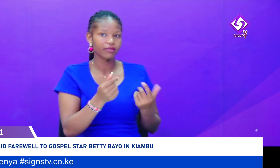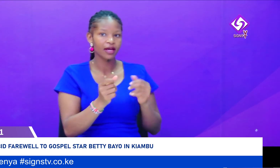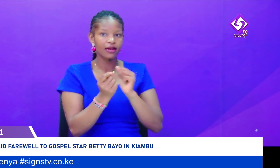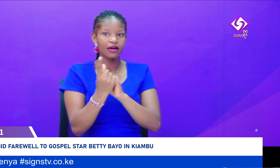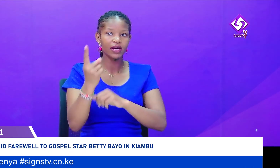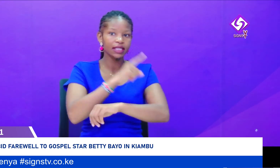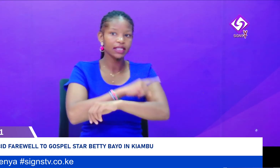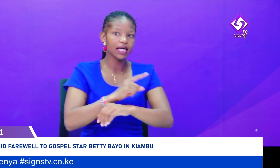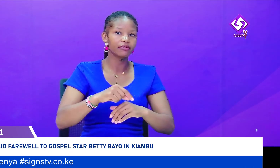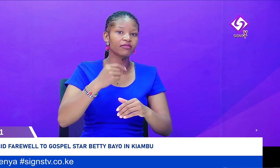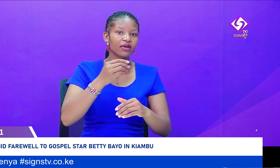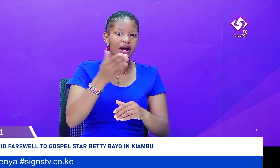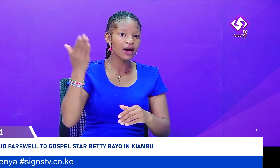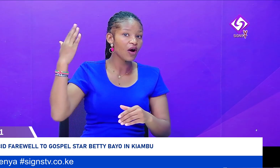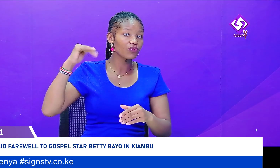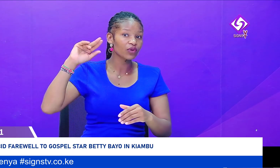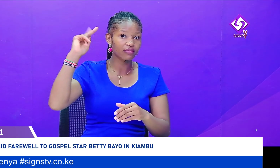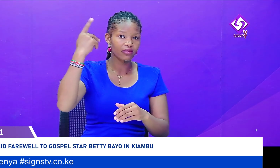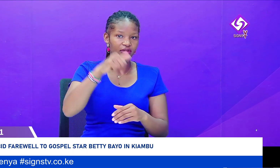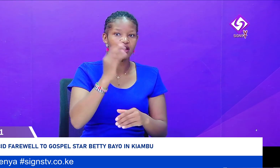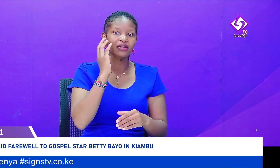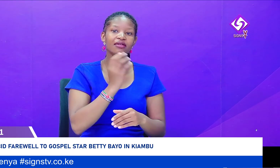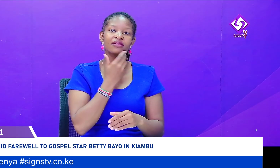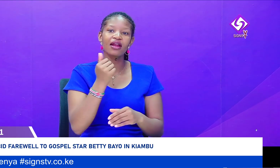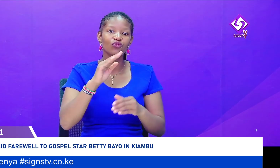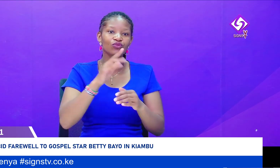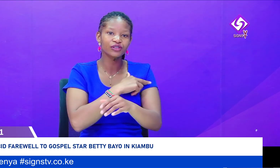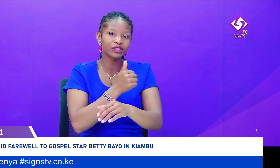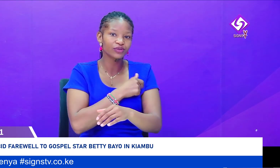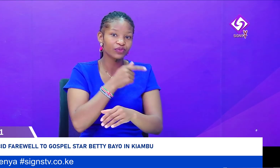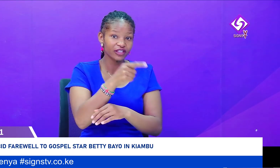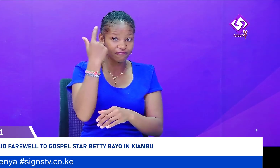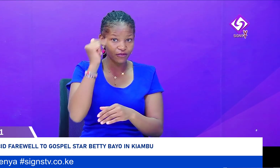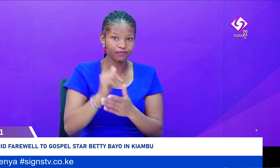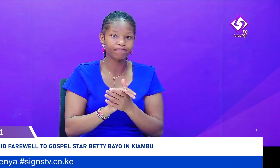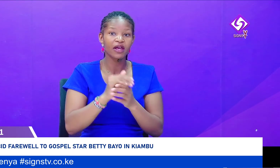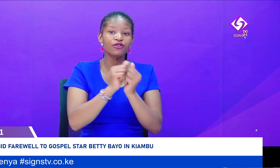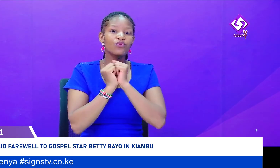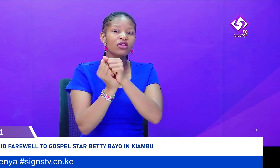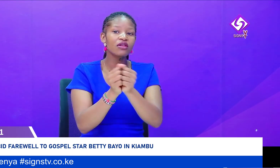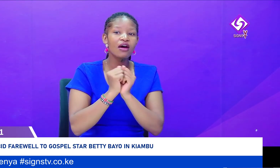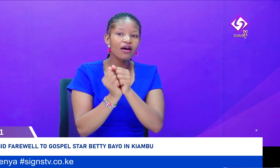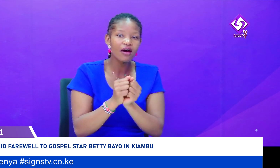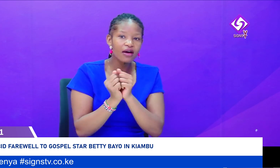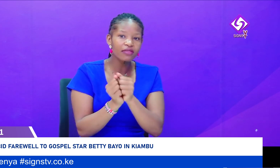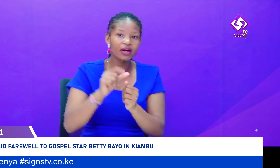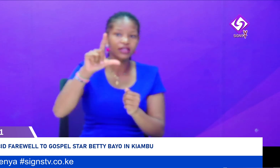The stadium was filled with mourners, including fans, colleagues from the music industry,